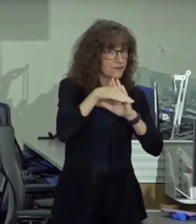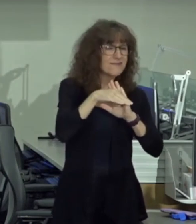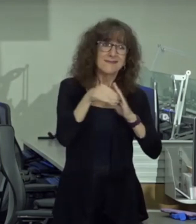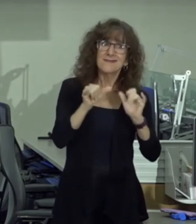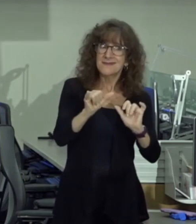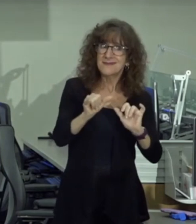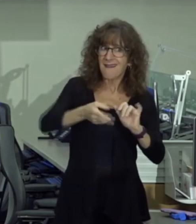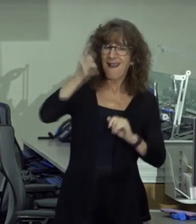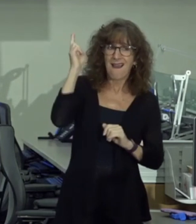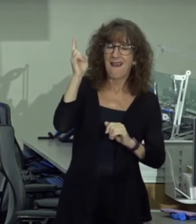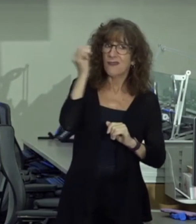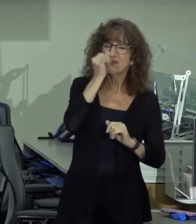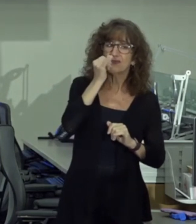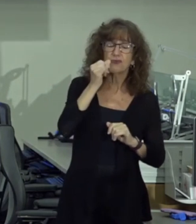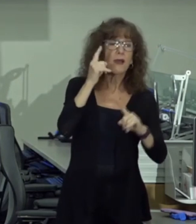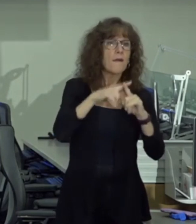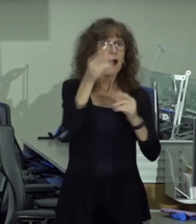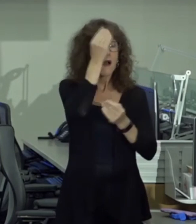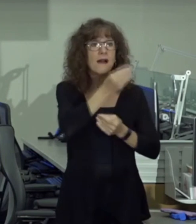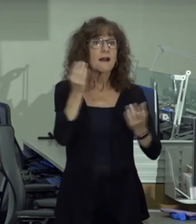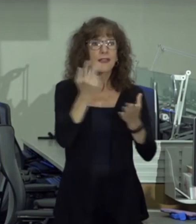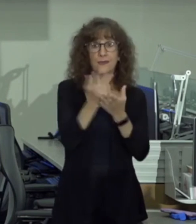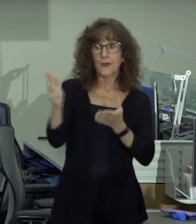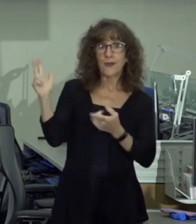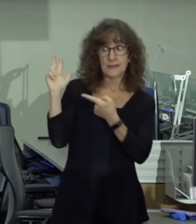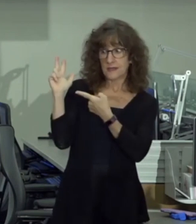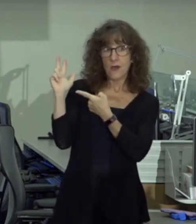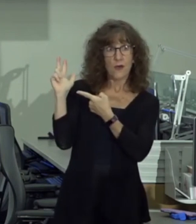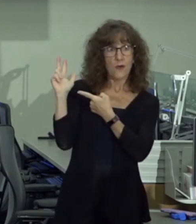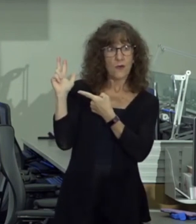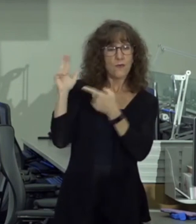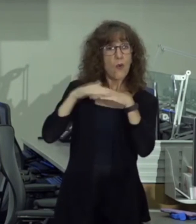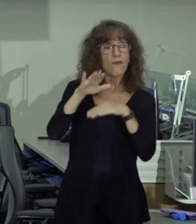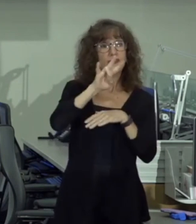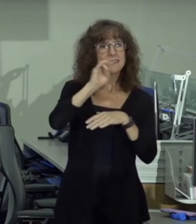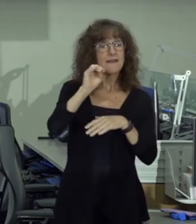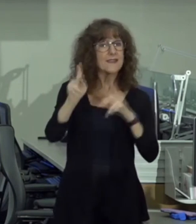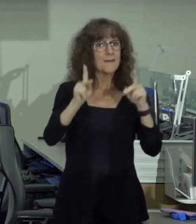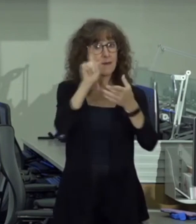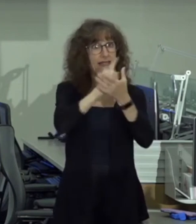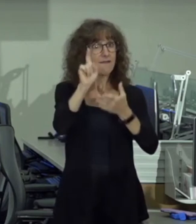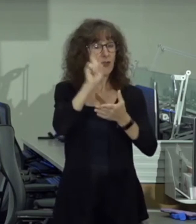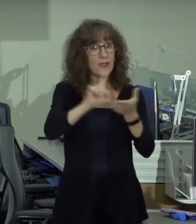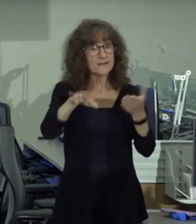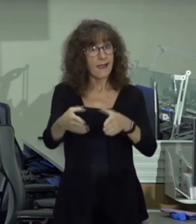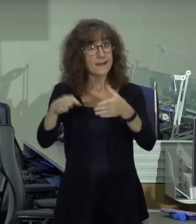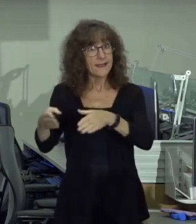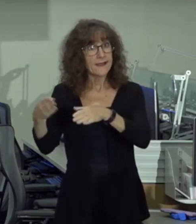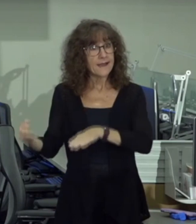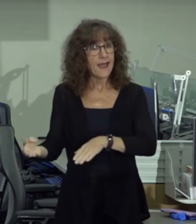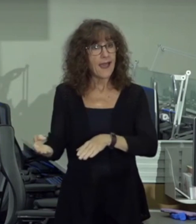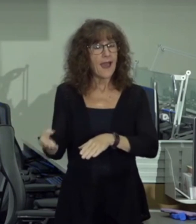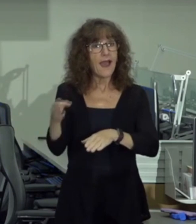it is still way too high. What we can tell you is that 3 weeks ago, over 70 residents per week were dying. The